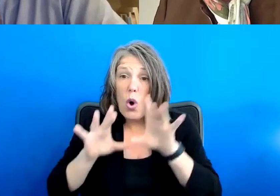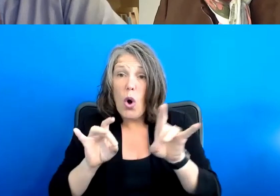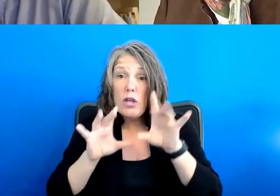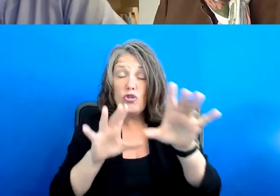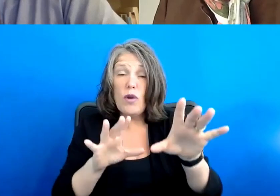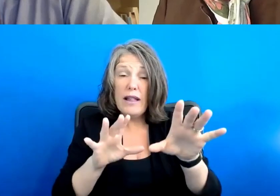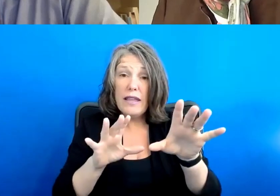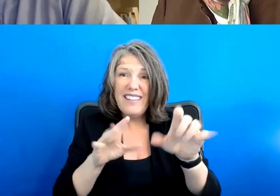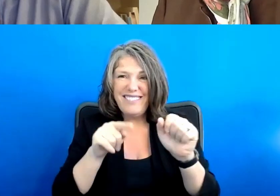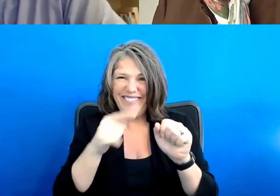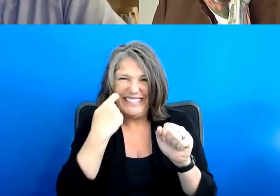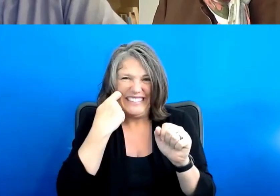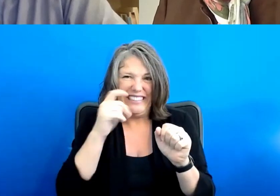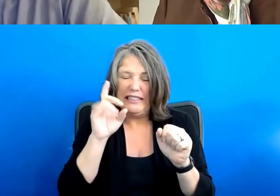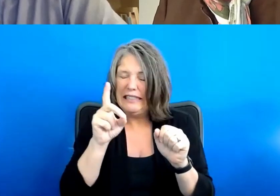done hugely